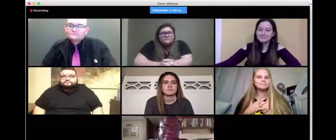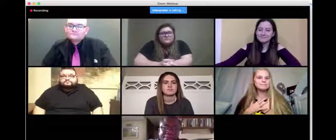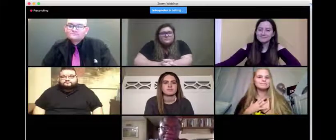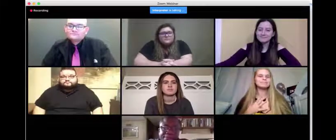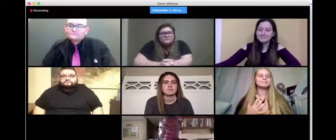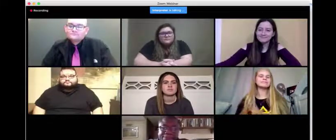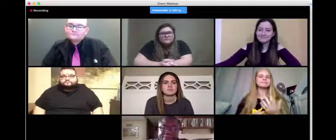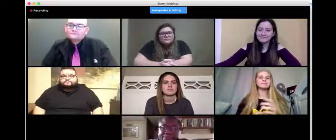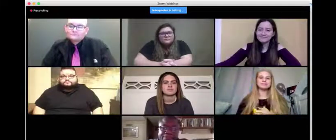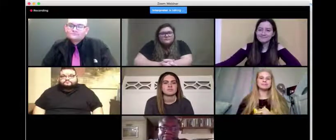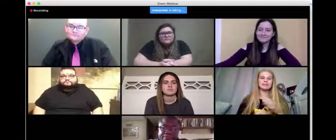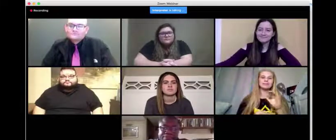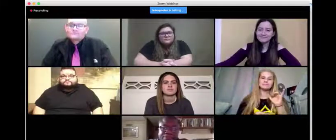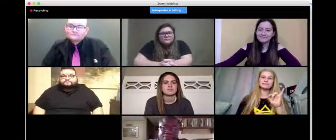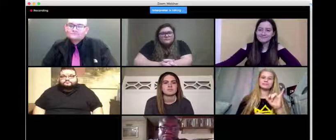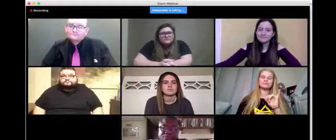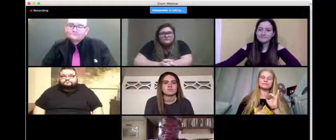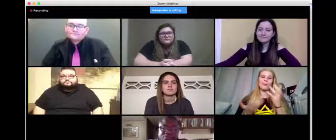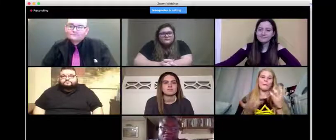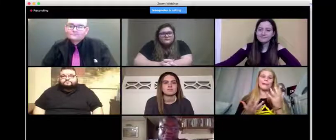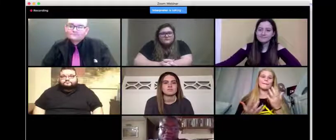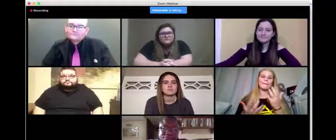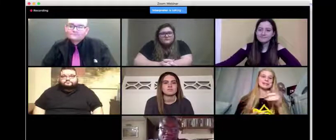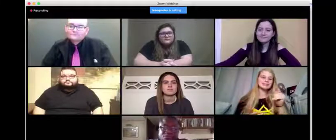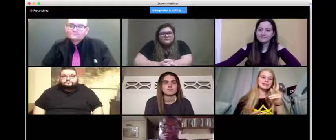some TikToks about that, about positivity, and